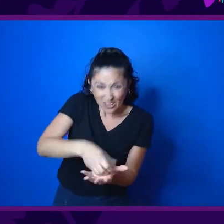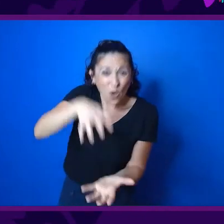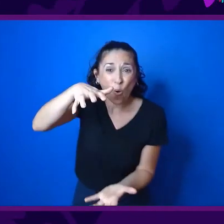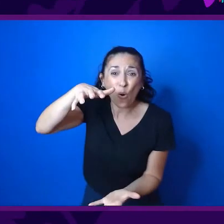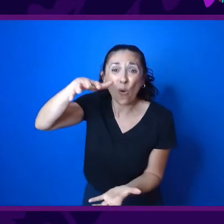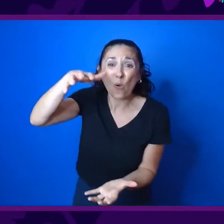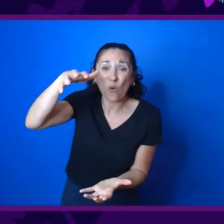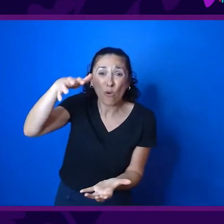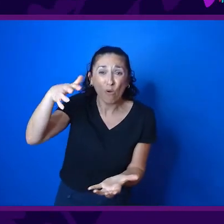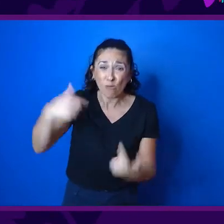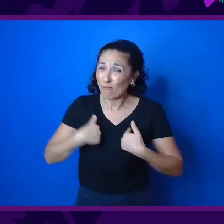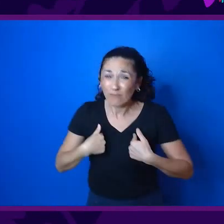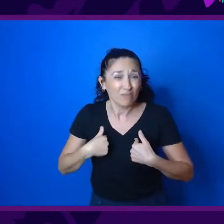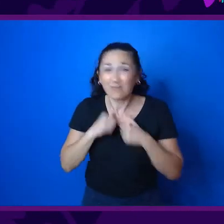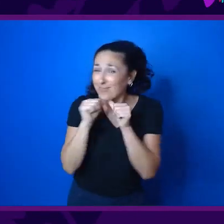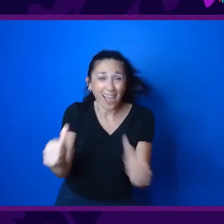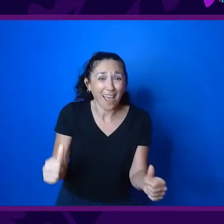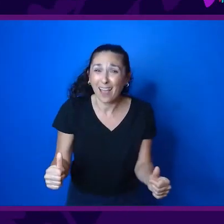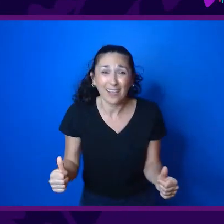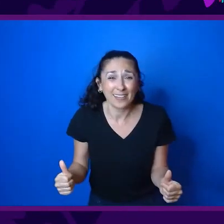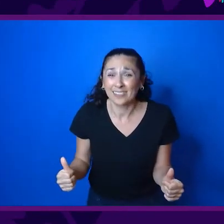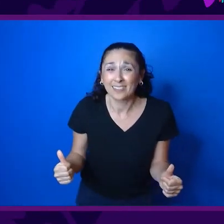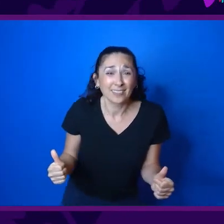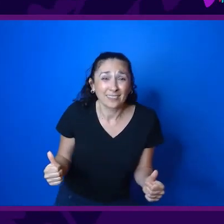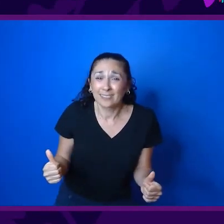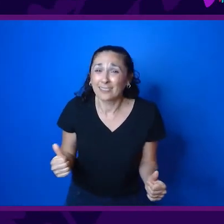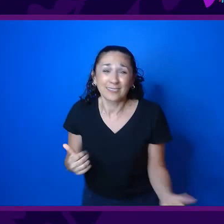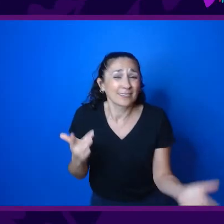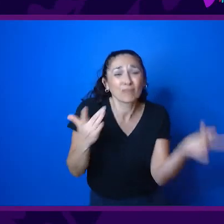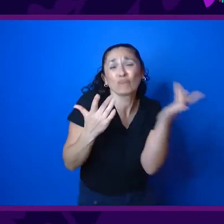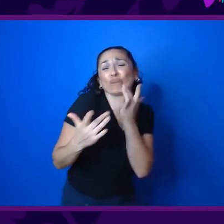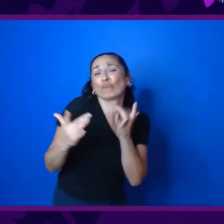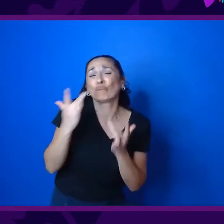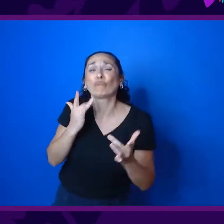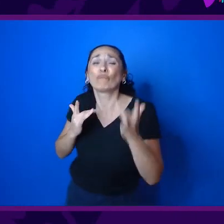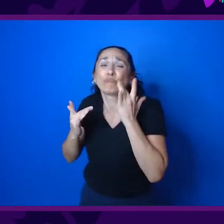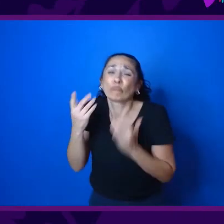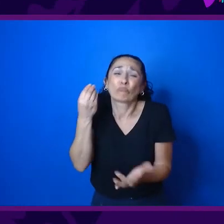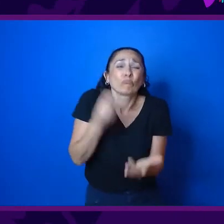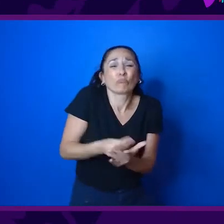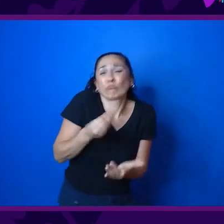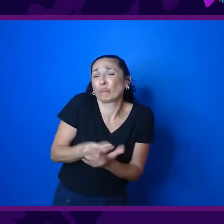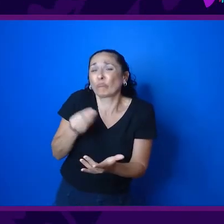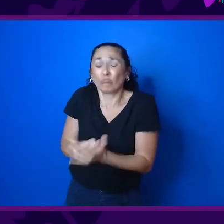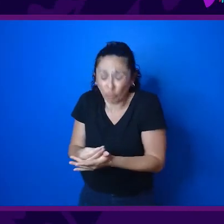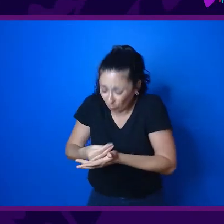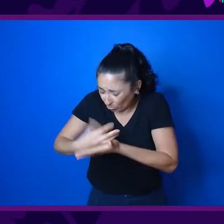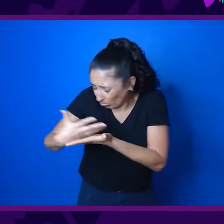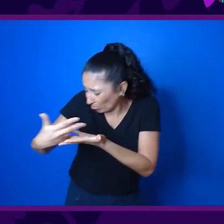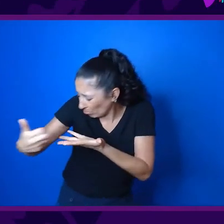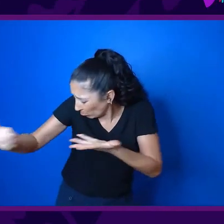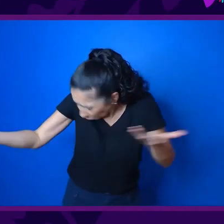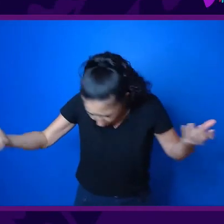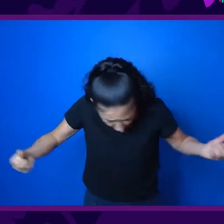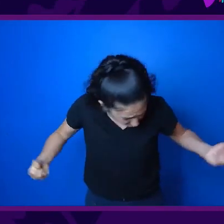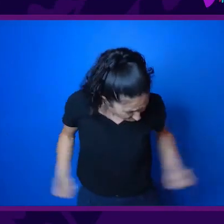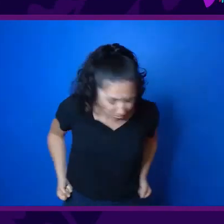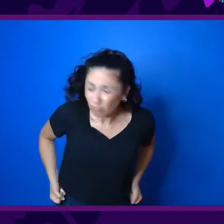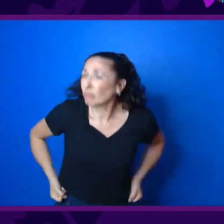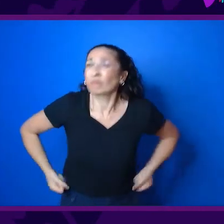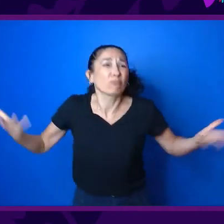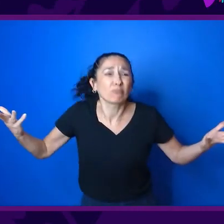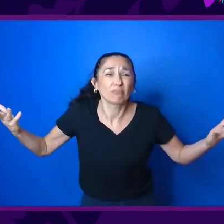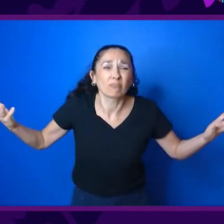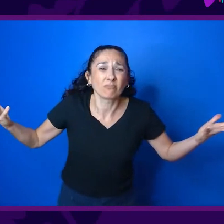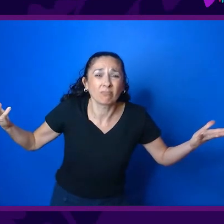Rico, no lo soy, lo poquito que yo tengo. Te lo doy, el dinero no me